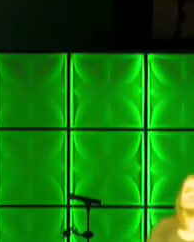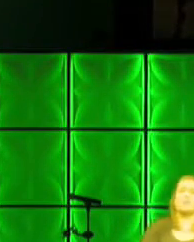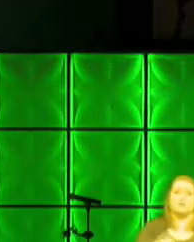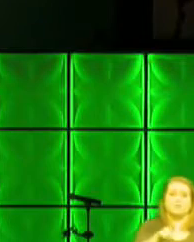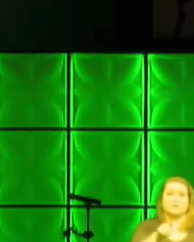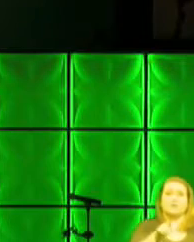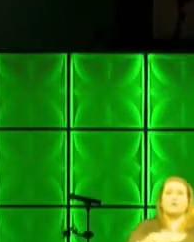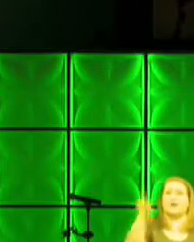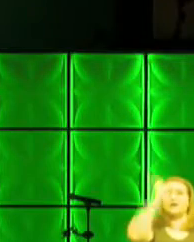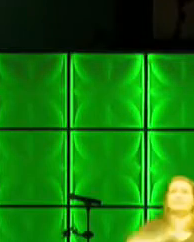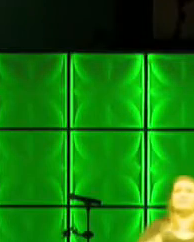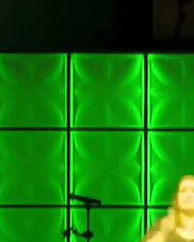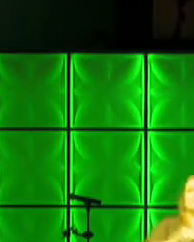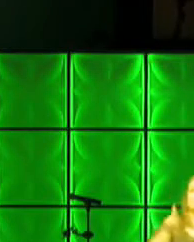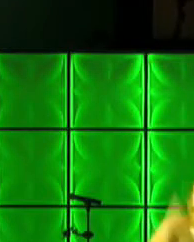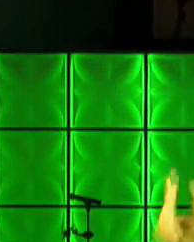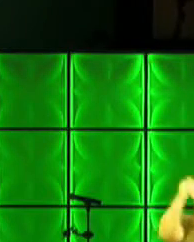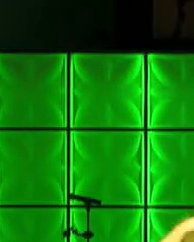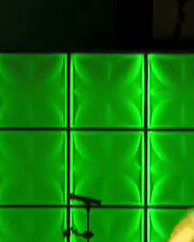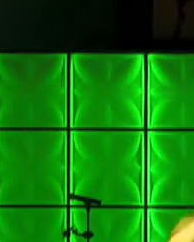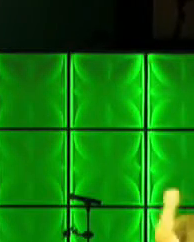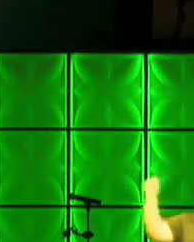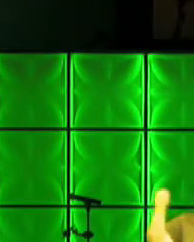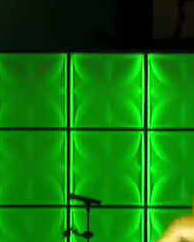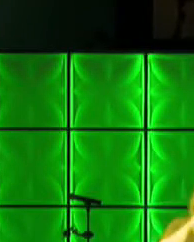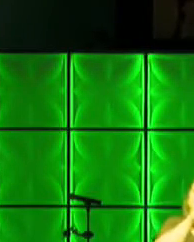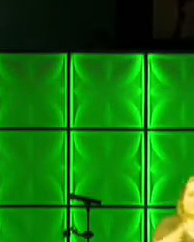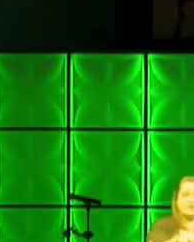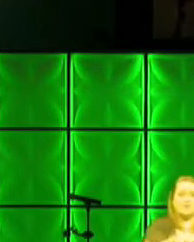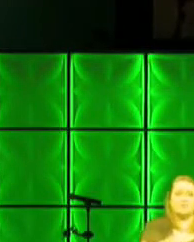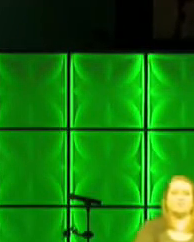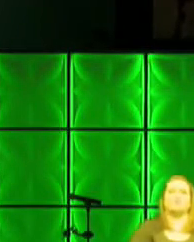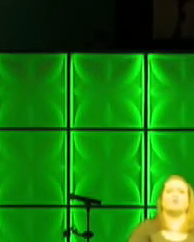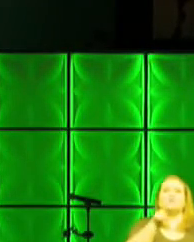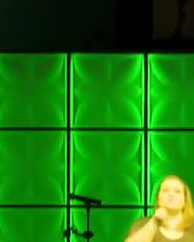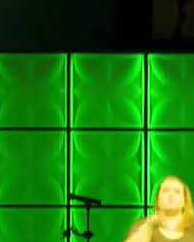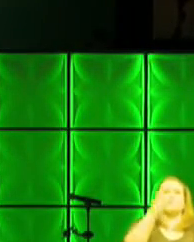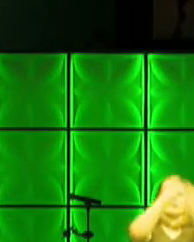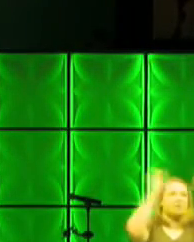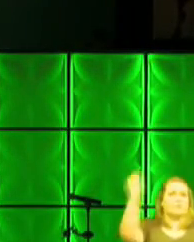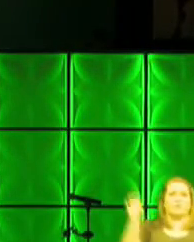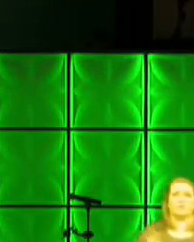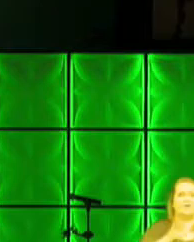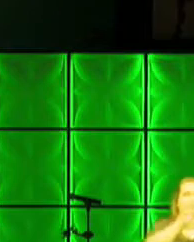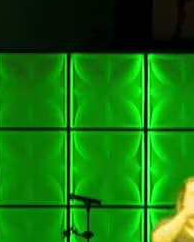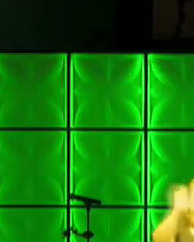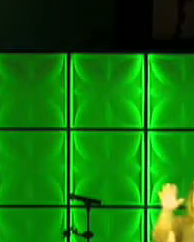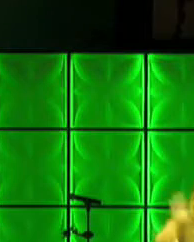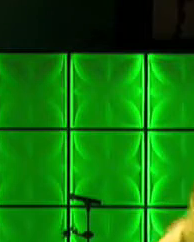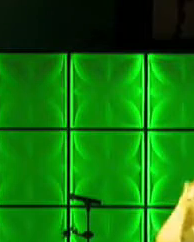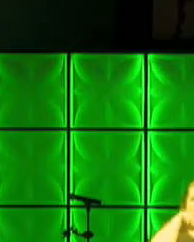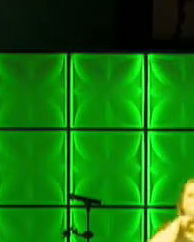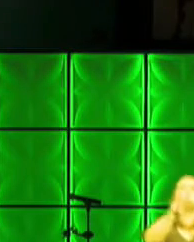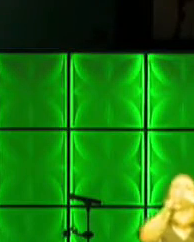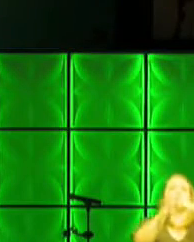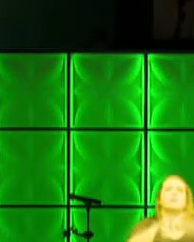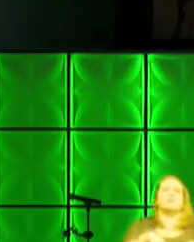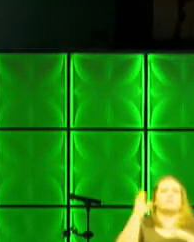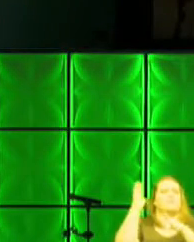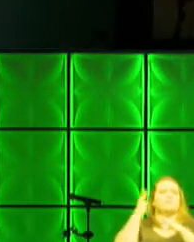to bring God's people salvation. Surely he was the one pictured all across the prophet's hopeful panorama.